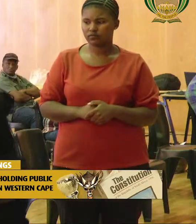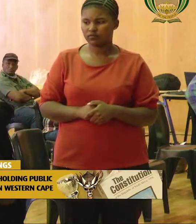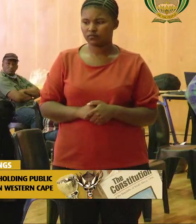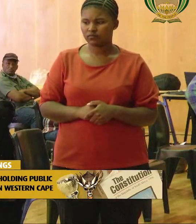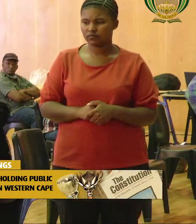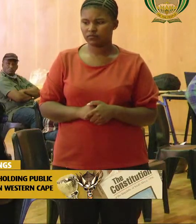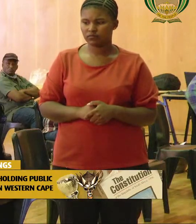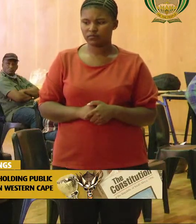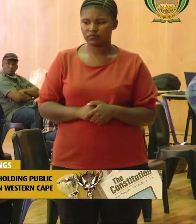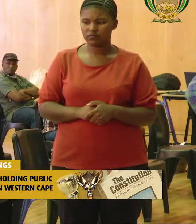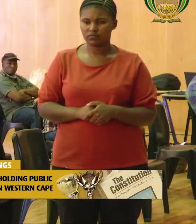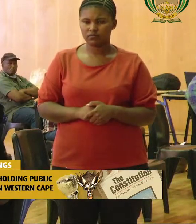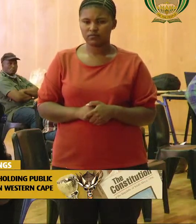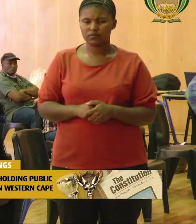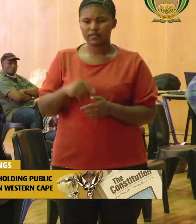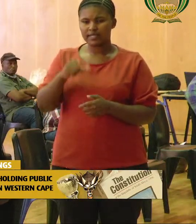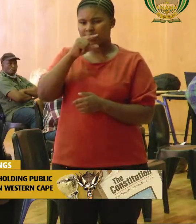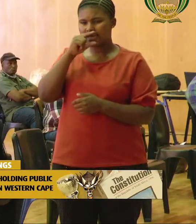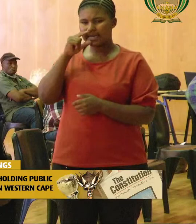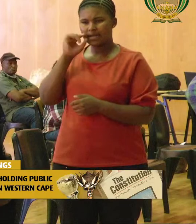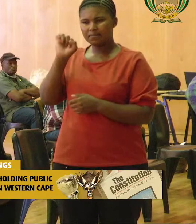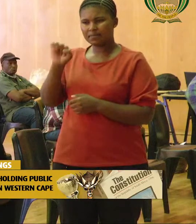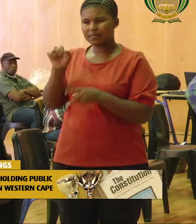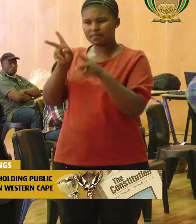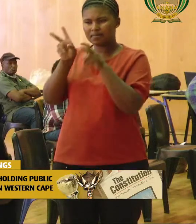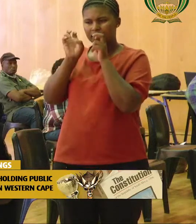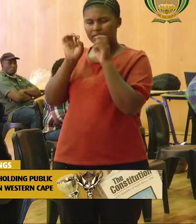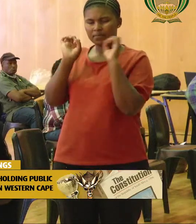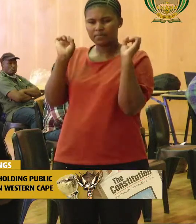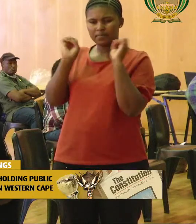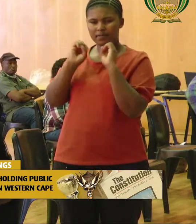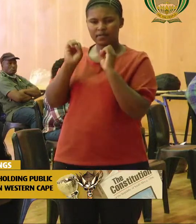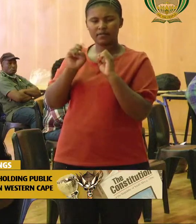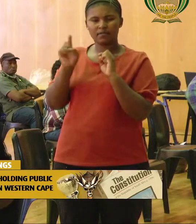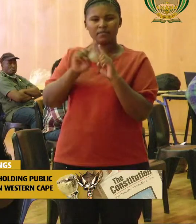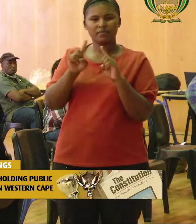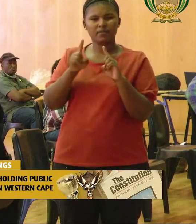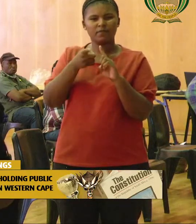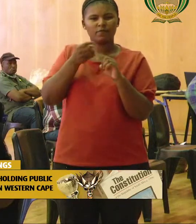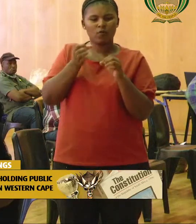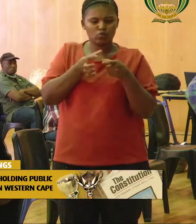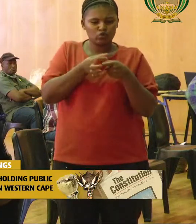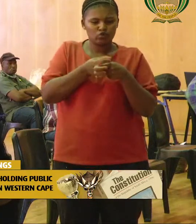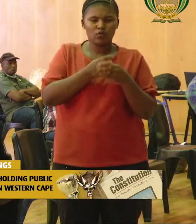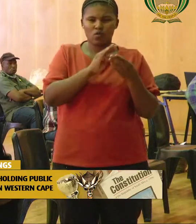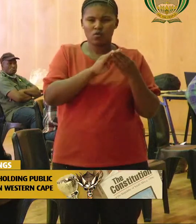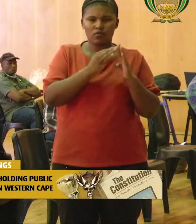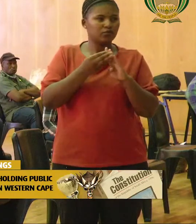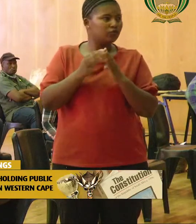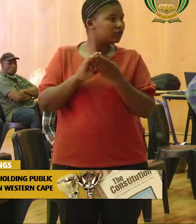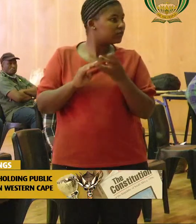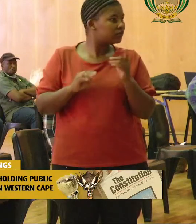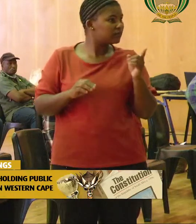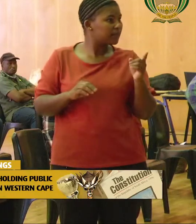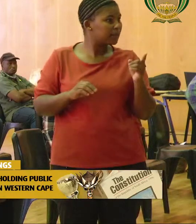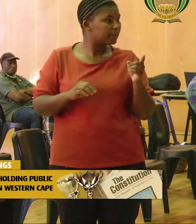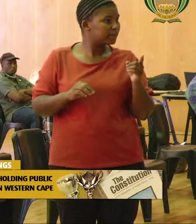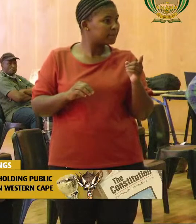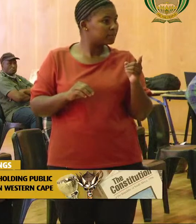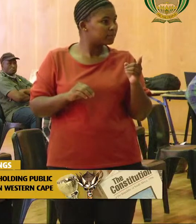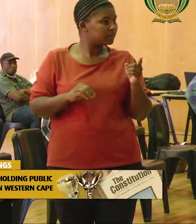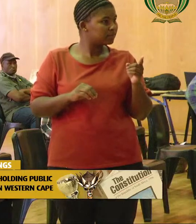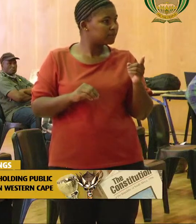I couldn't get her name though. She spoke softly. But she comes from a small community. Okay, because you're on